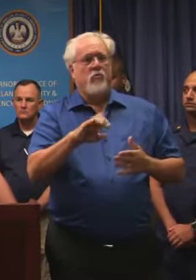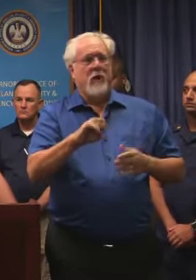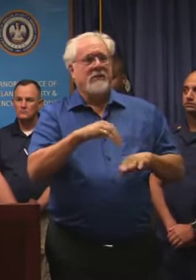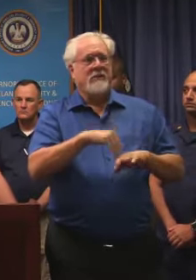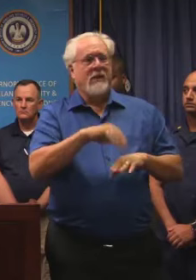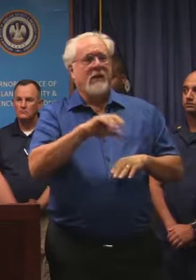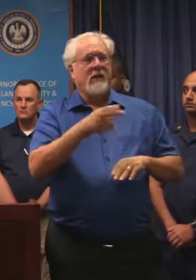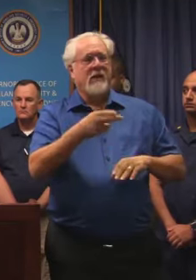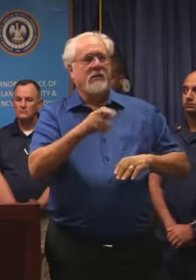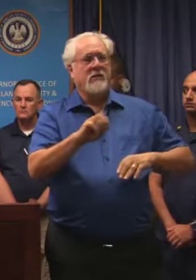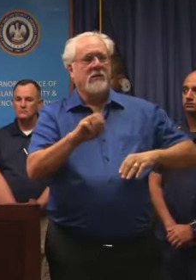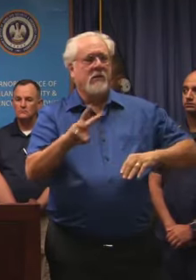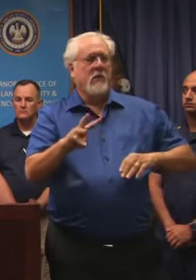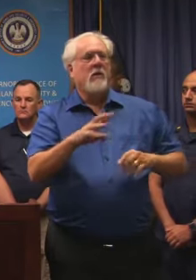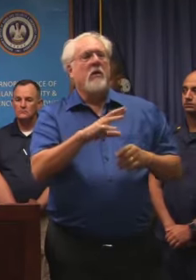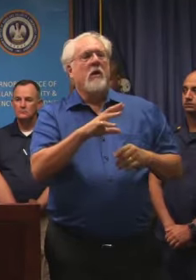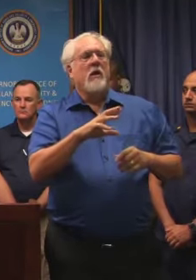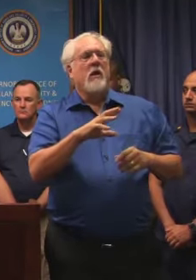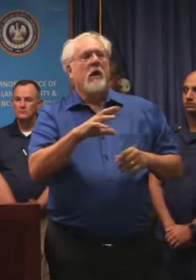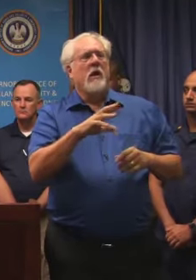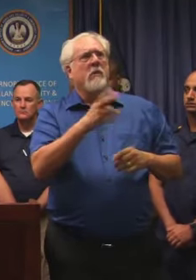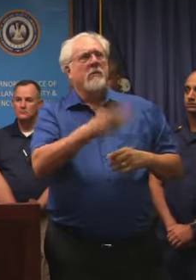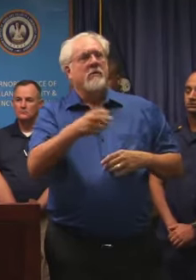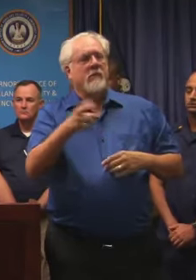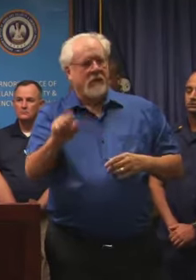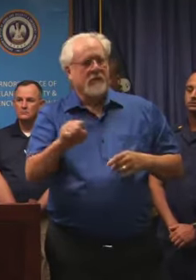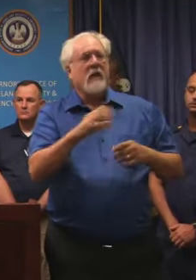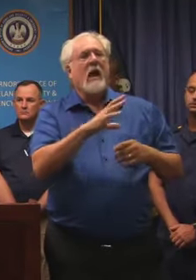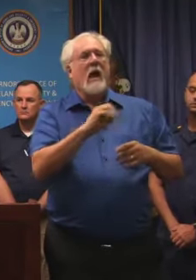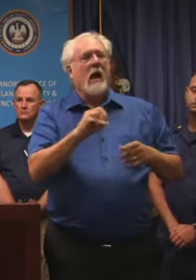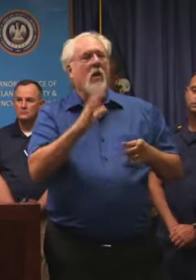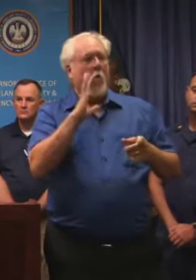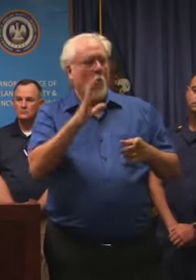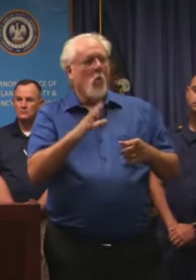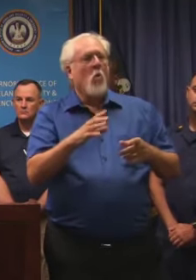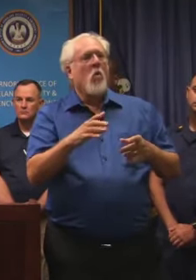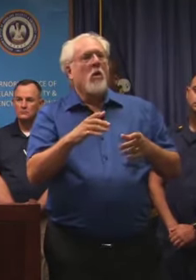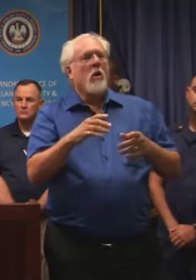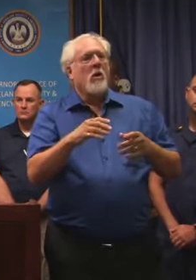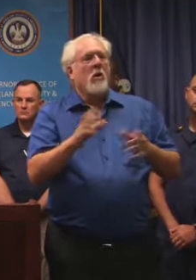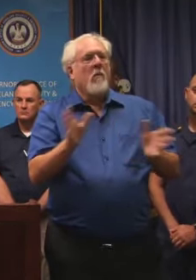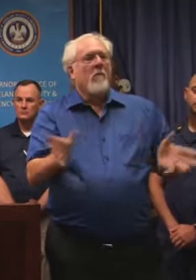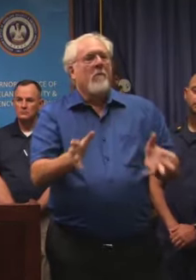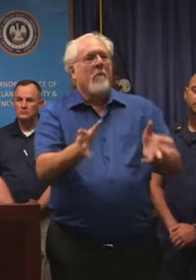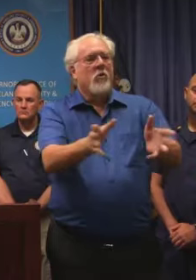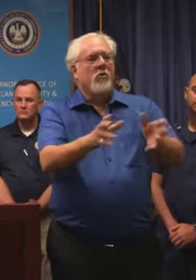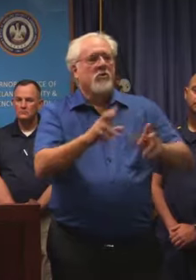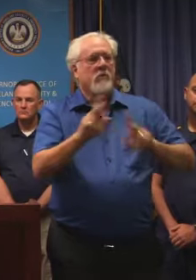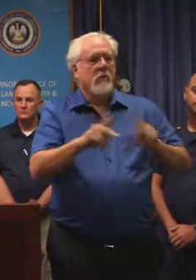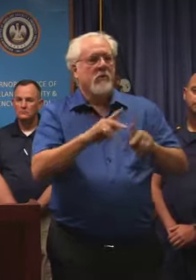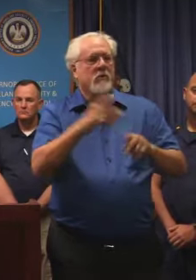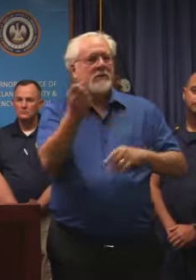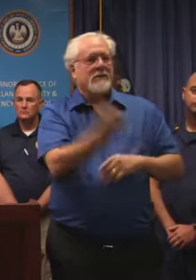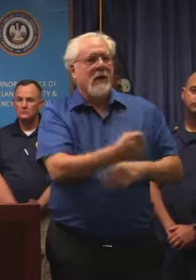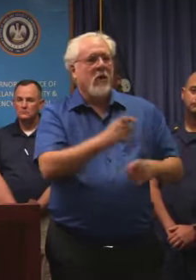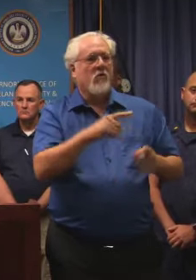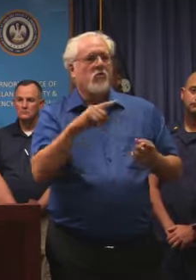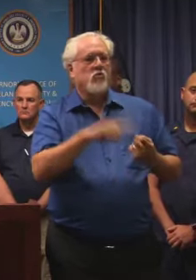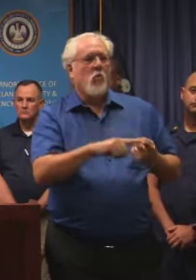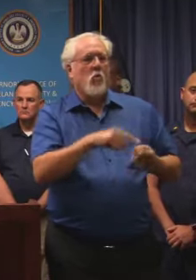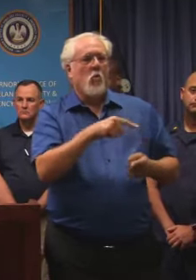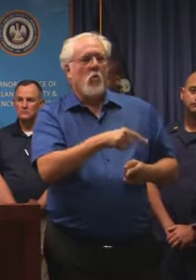Human Services, and he indicated that they were going to push a lot of personnel and assets south